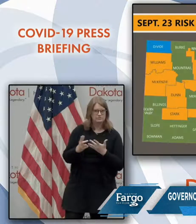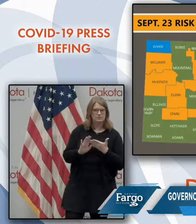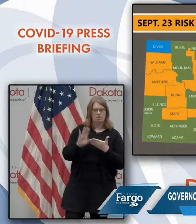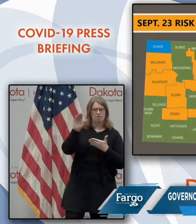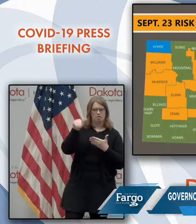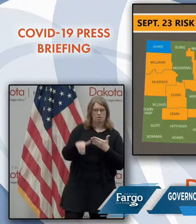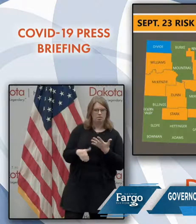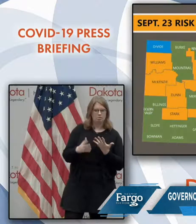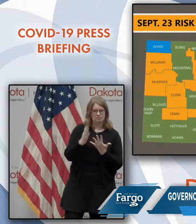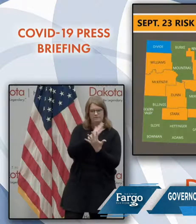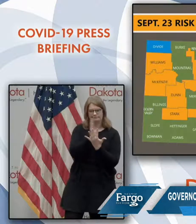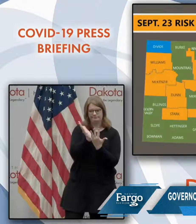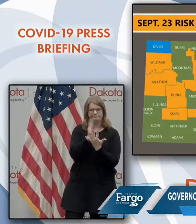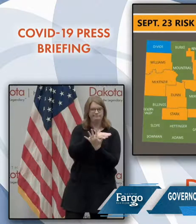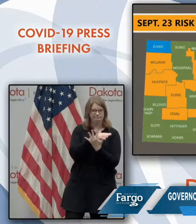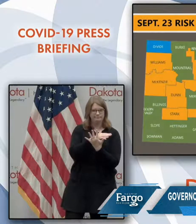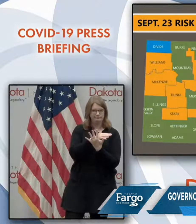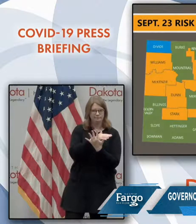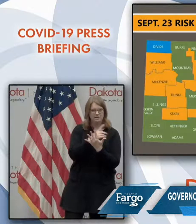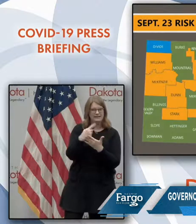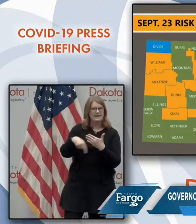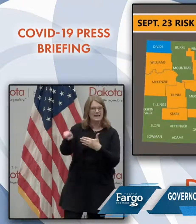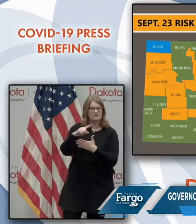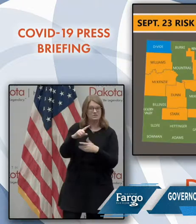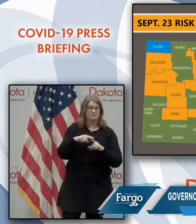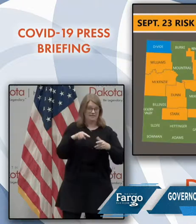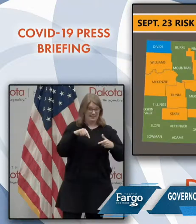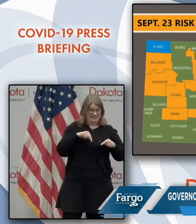week, but for this week we're leaving everything